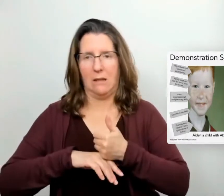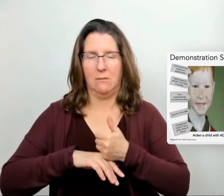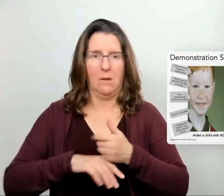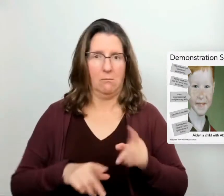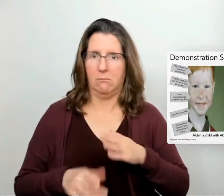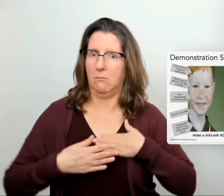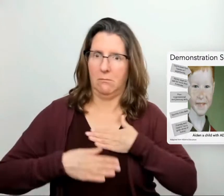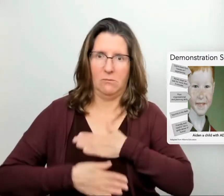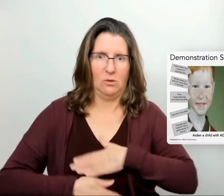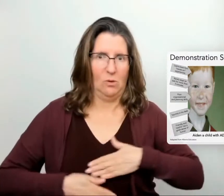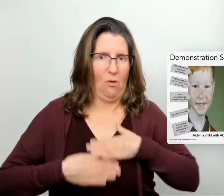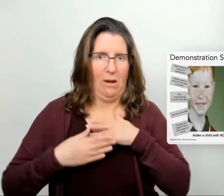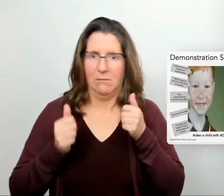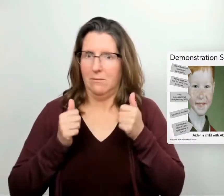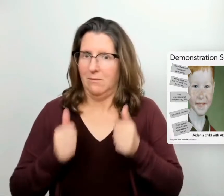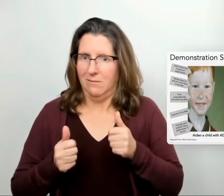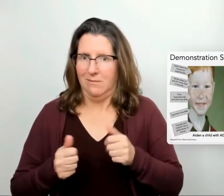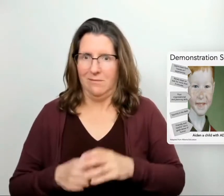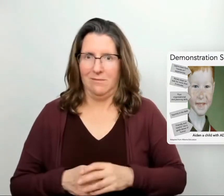Globe Theatre, which he thoroughly enjoyed.